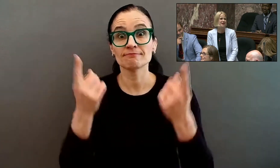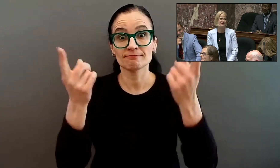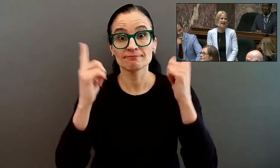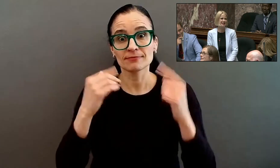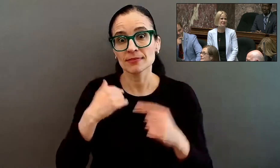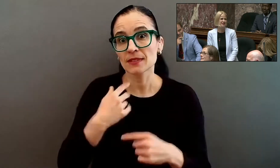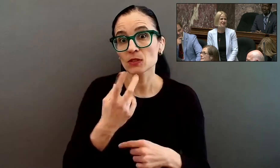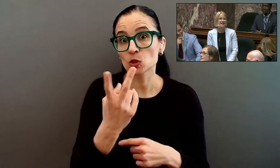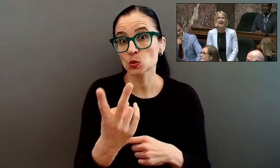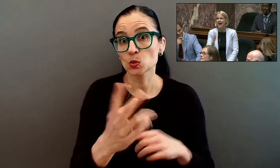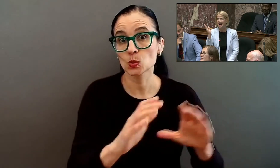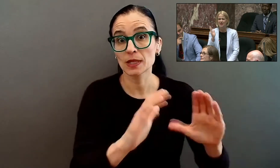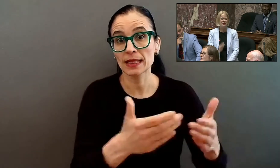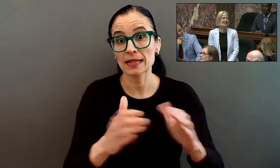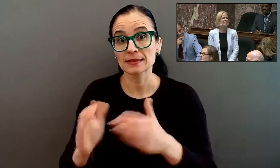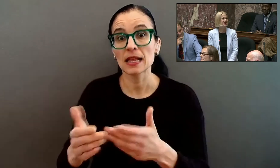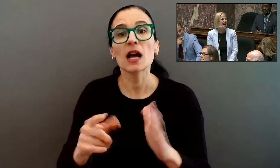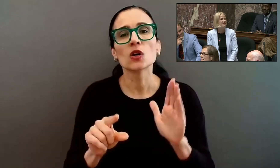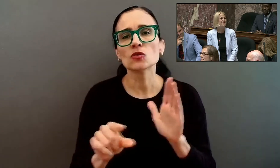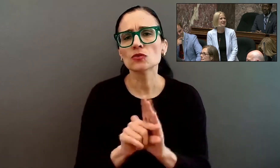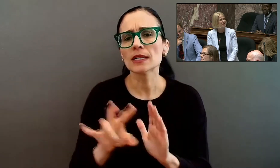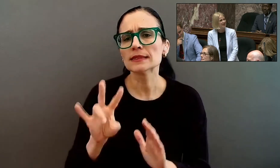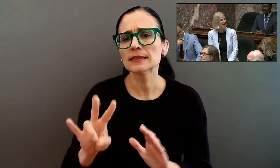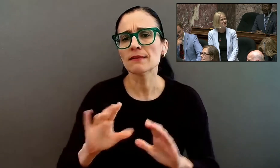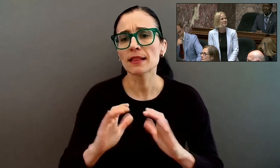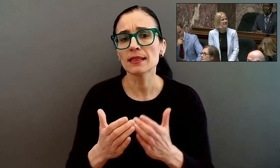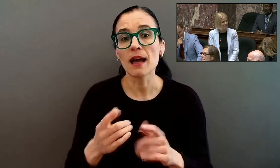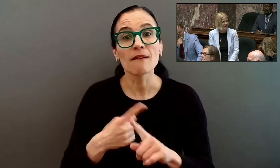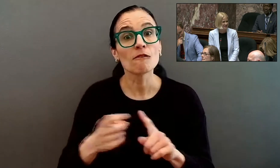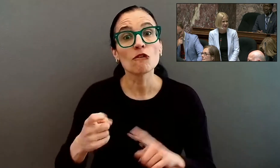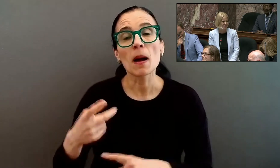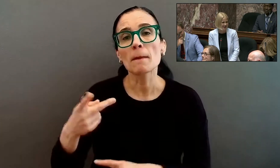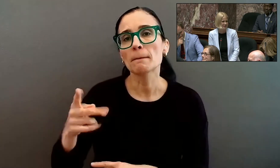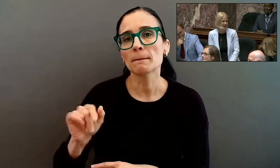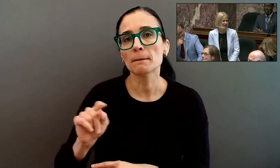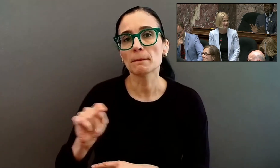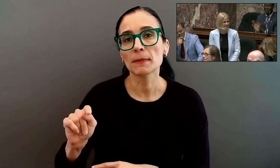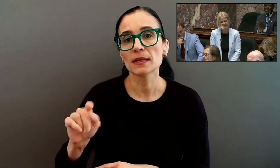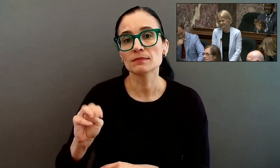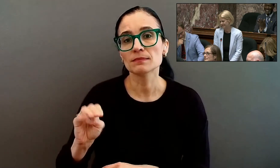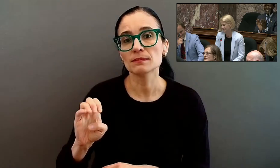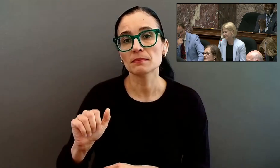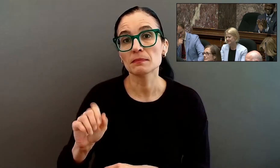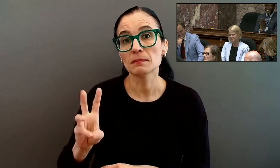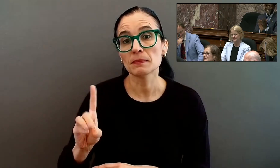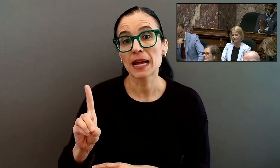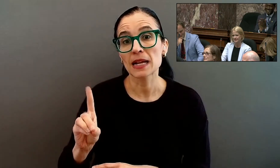Pitt Meadows Elementary. They're not here yet, but will the House please make them feel very welcome?